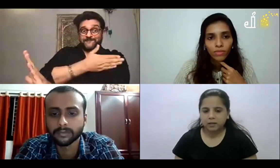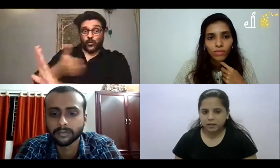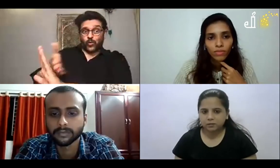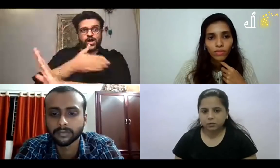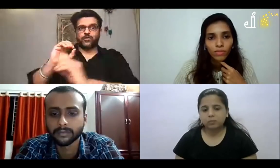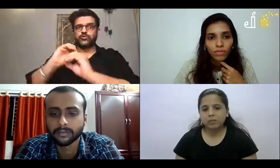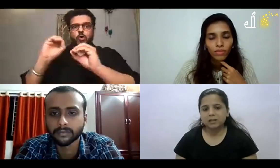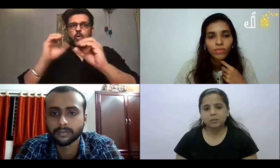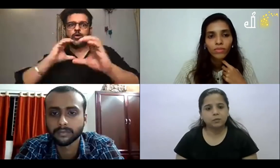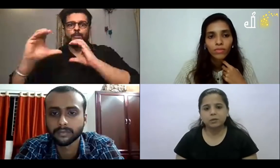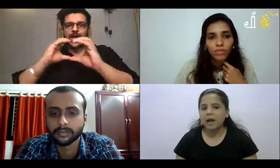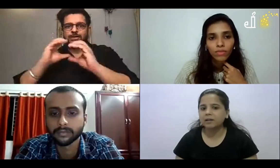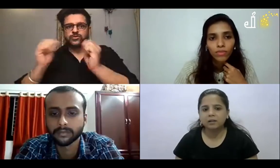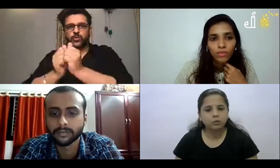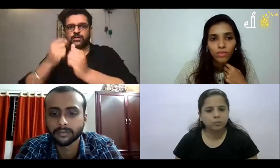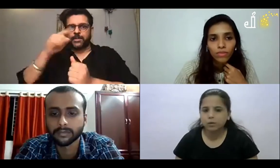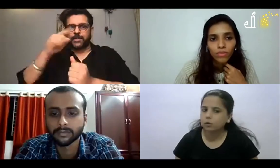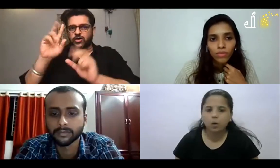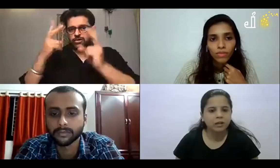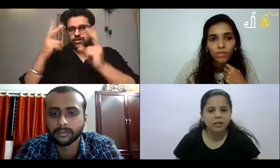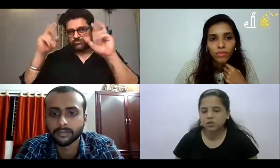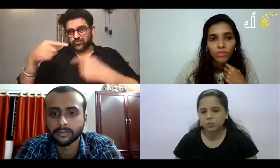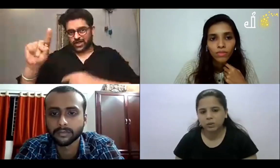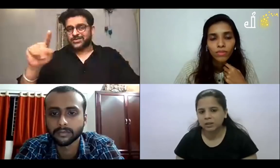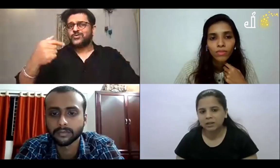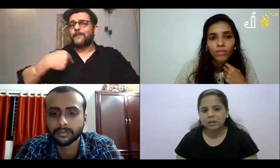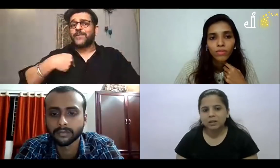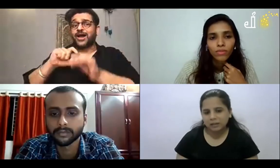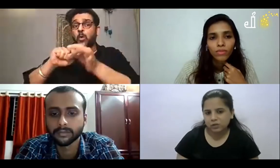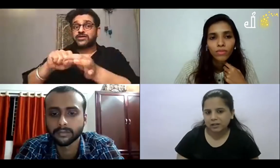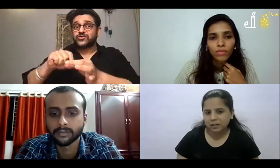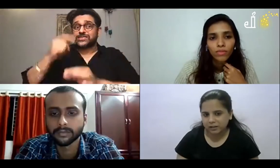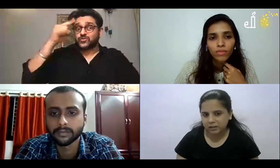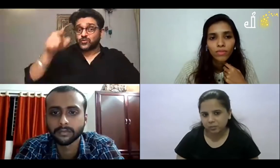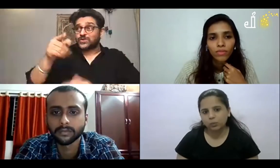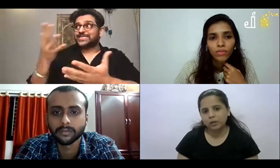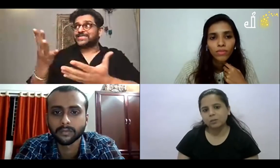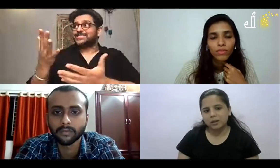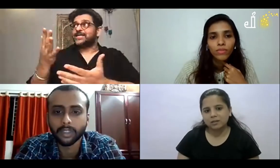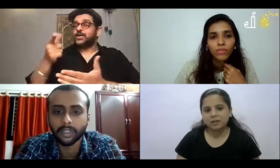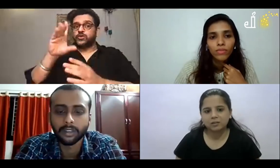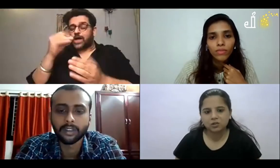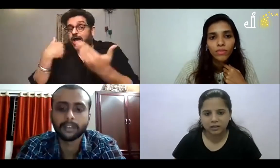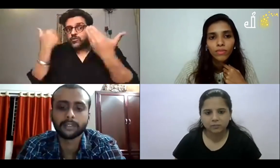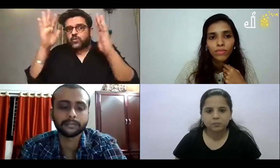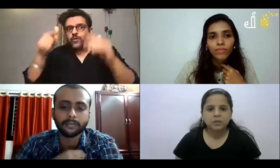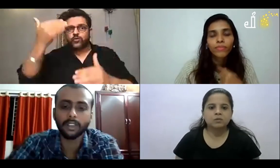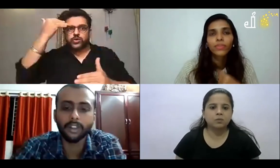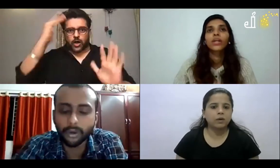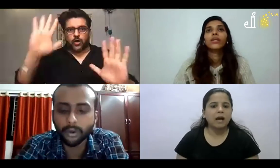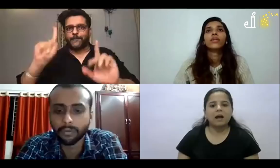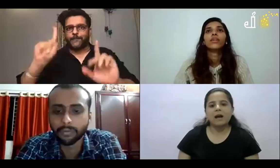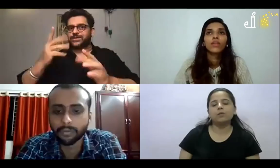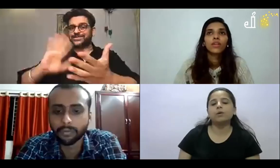implant, correct? So it means before that there would be no communication with the deaf child, correct? Between the parents and the child. So